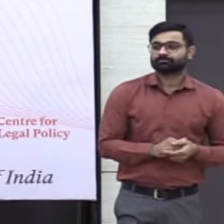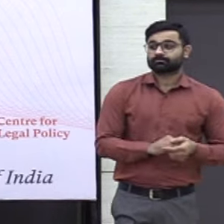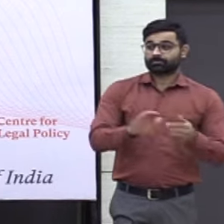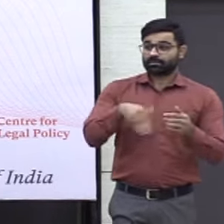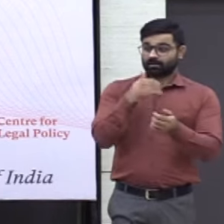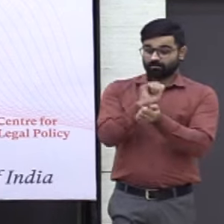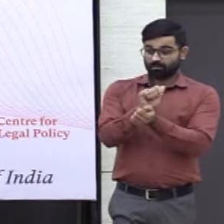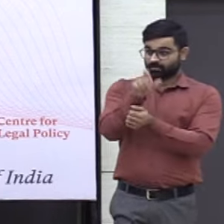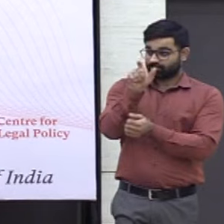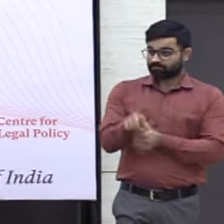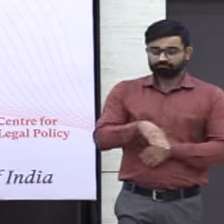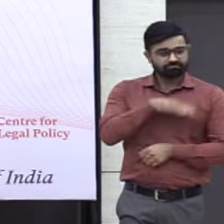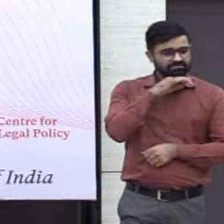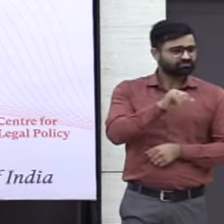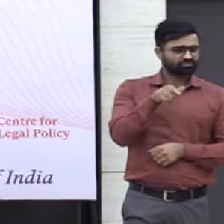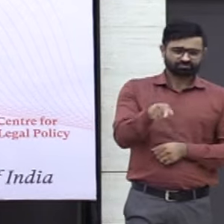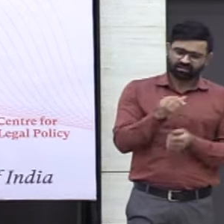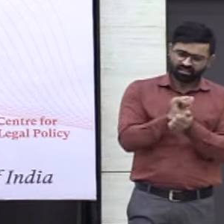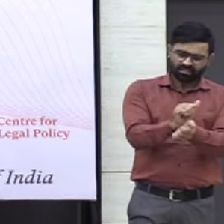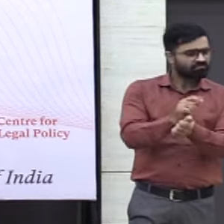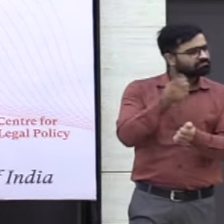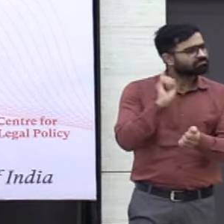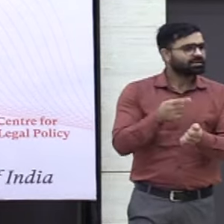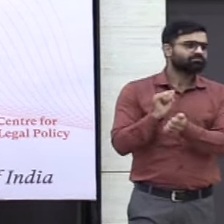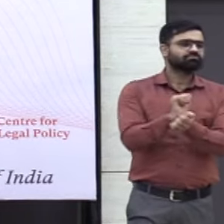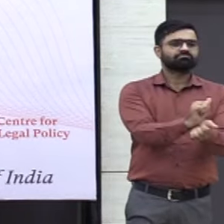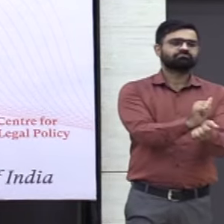And the police officer is satisfied that such arrest is necessary